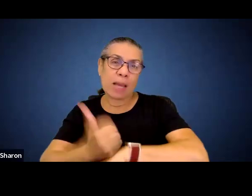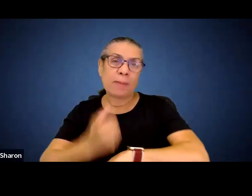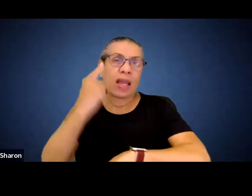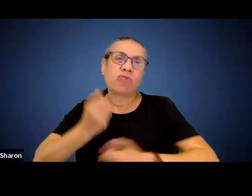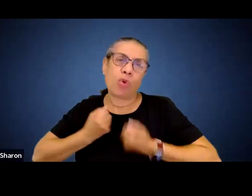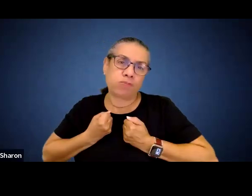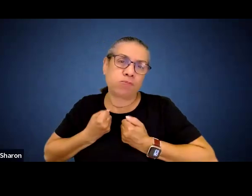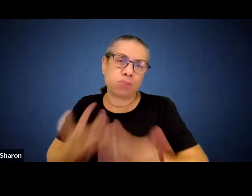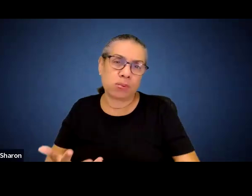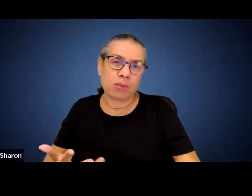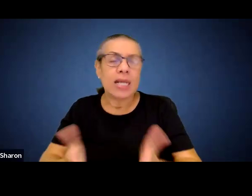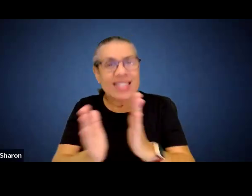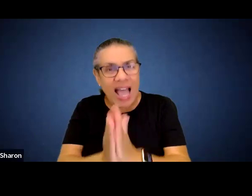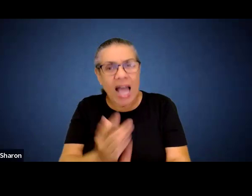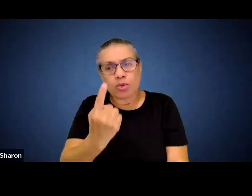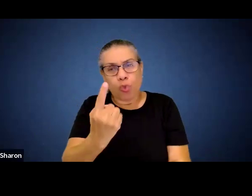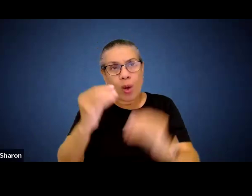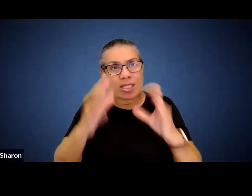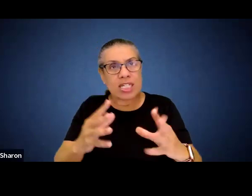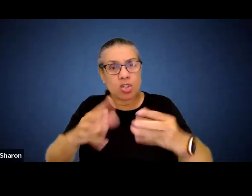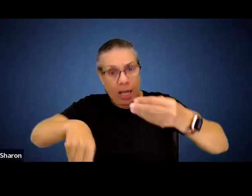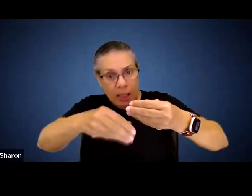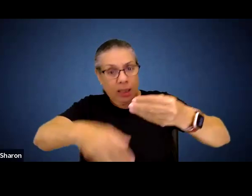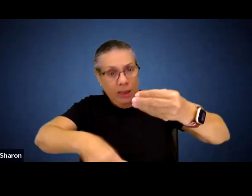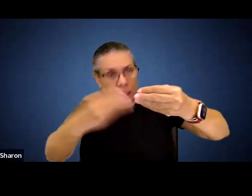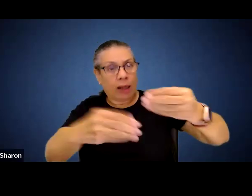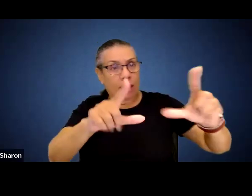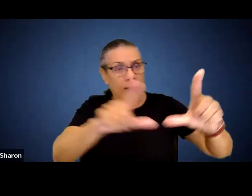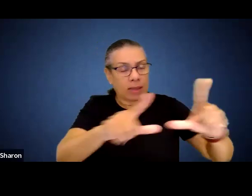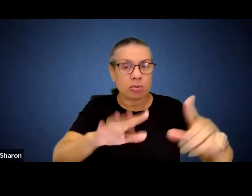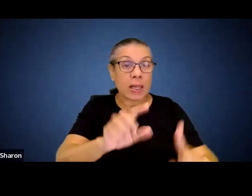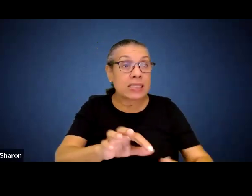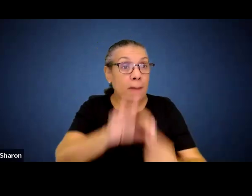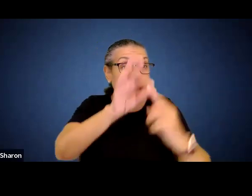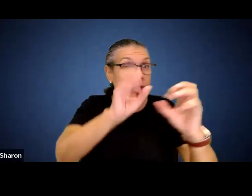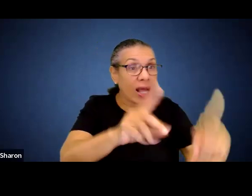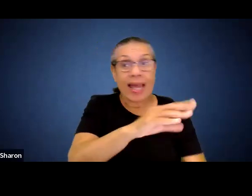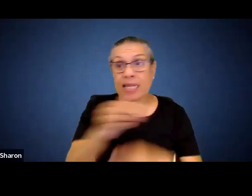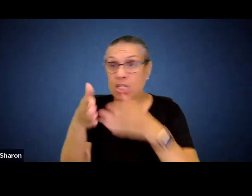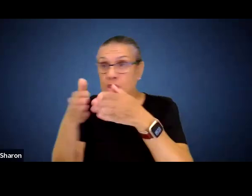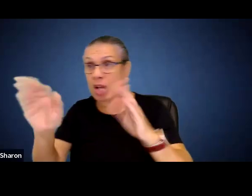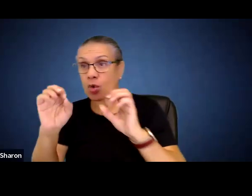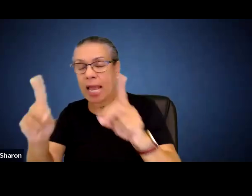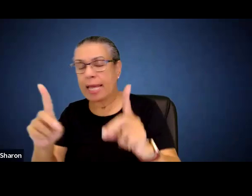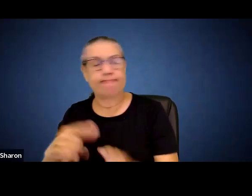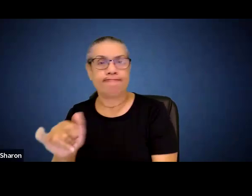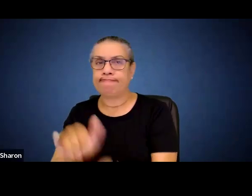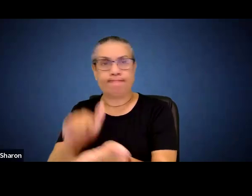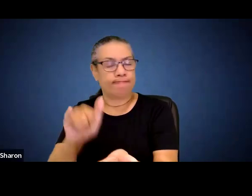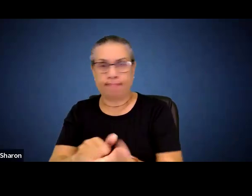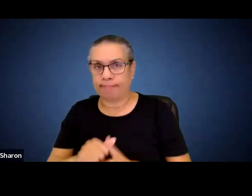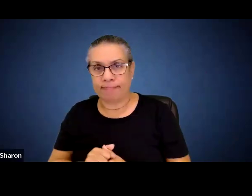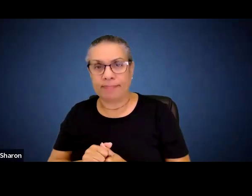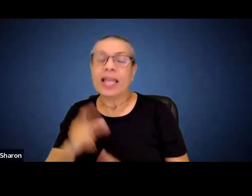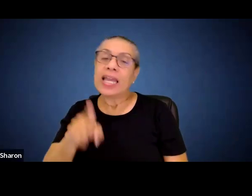Asking a single teacher to deliver special education instruction at the same time as general education is unsustainable, and